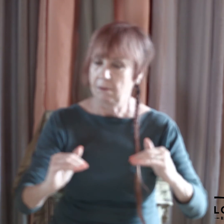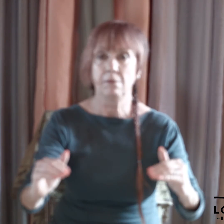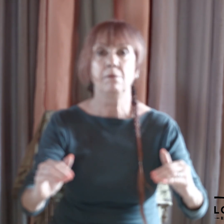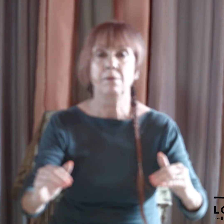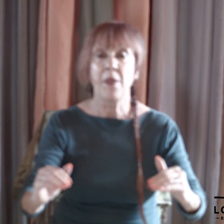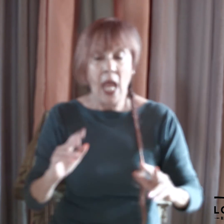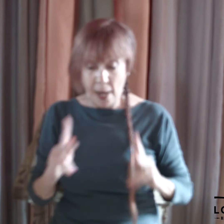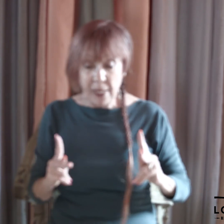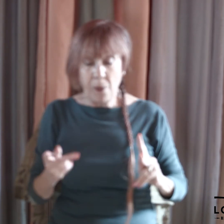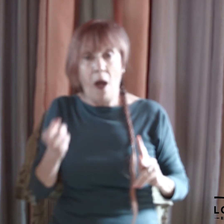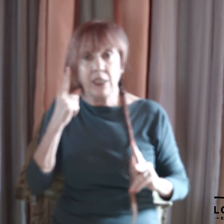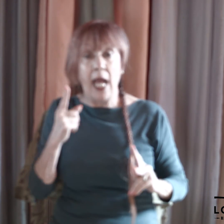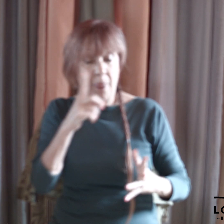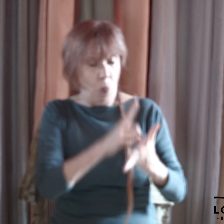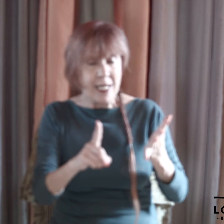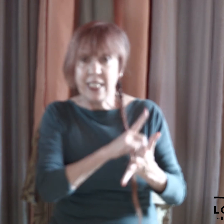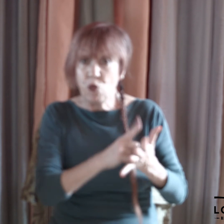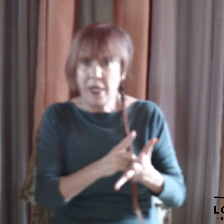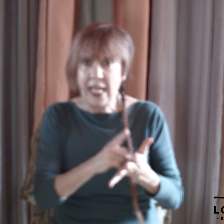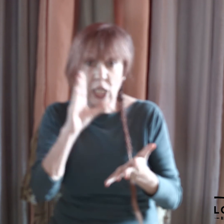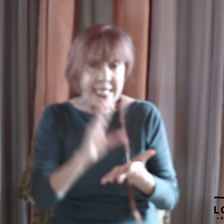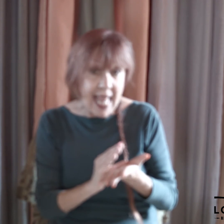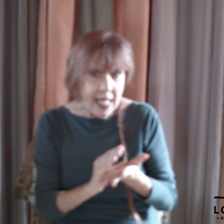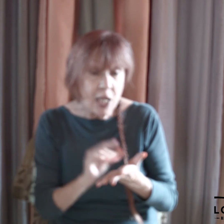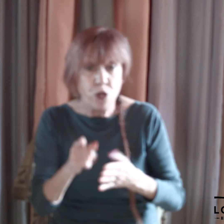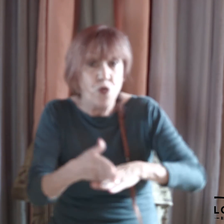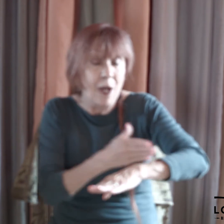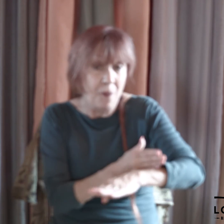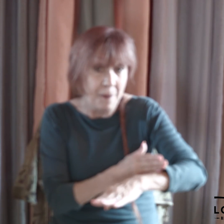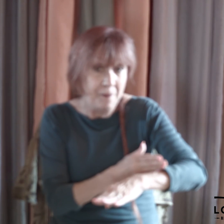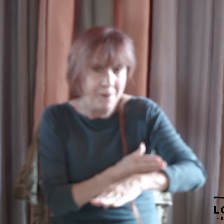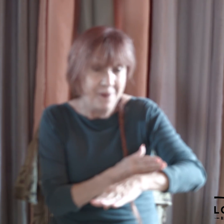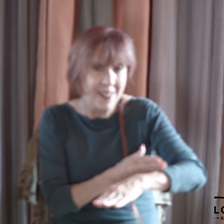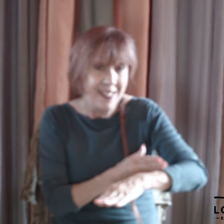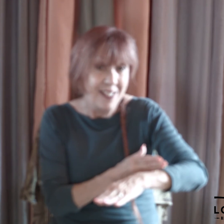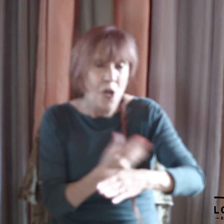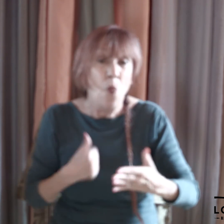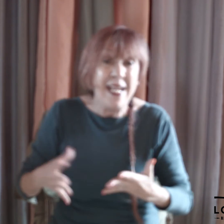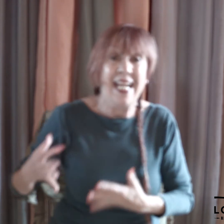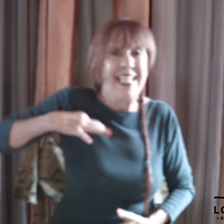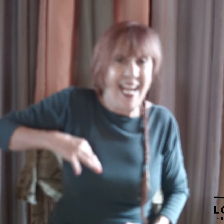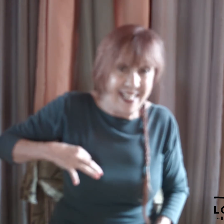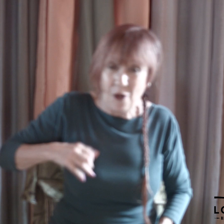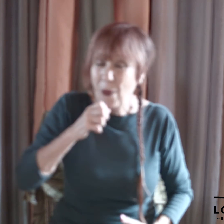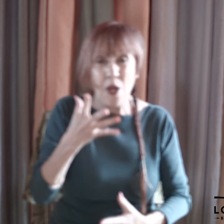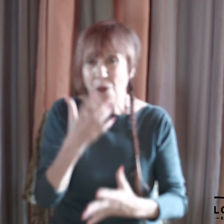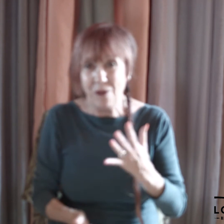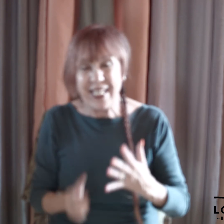with discrimination, you get better, not worse. You gain, you don't lose. I think that's the lesson in marriage equality, is those